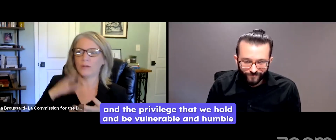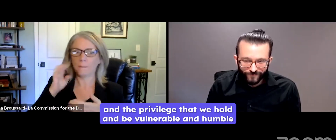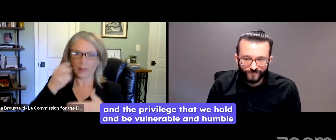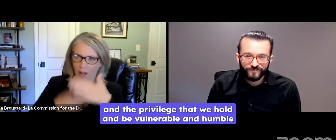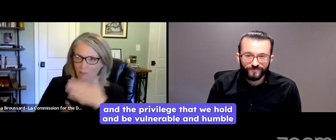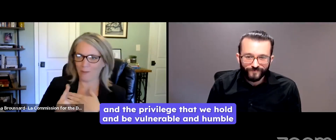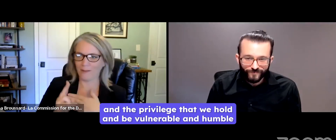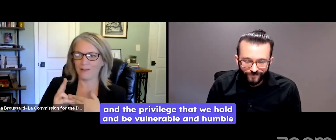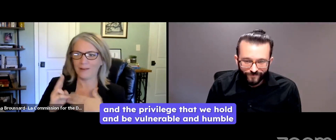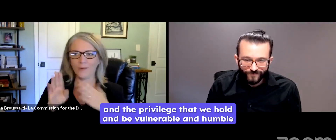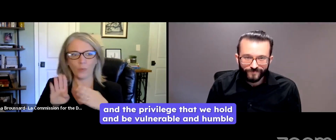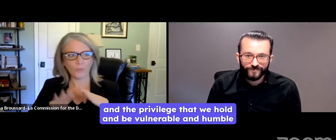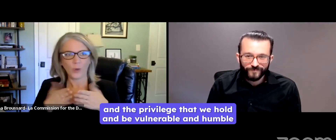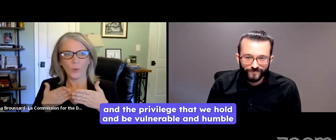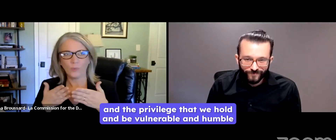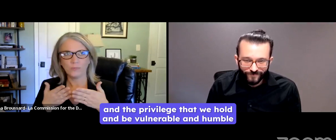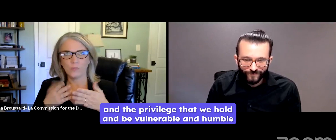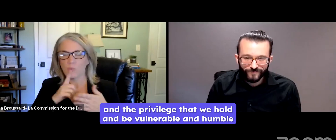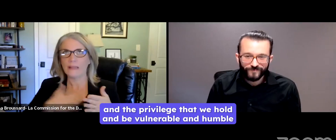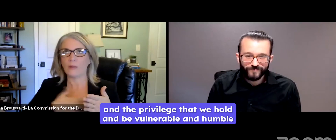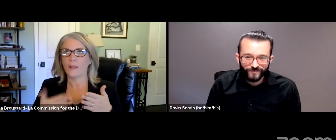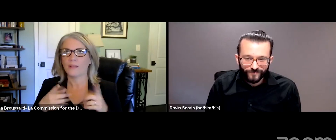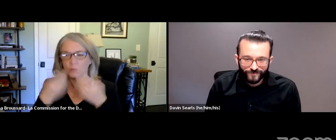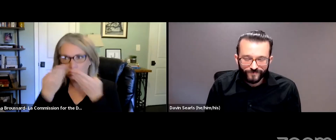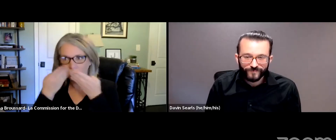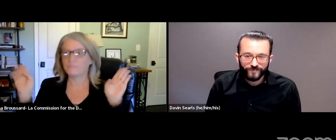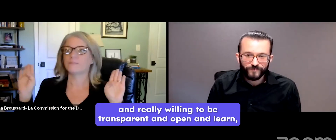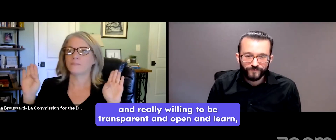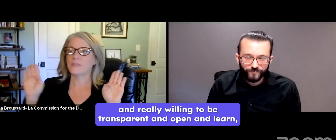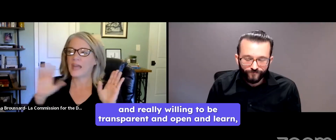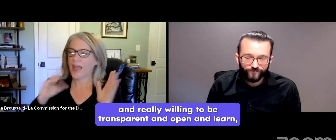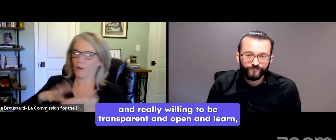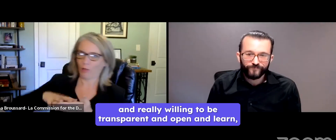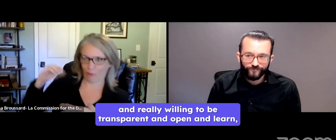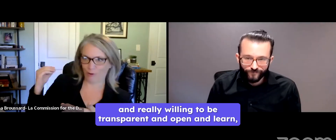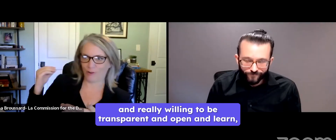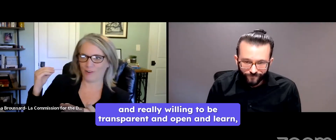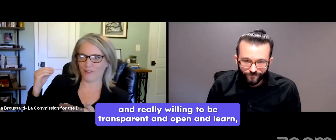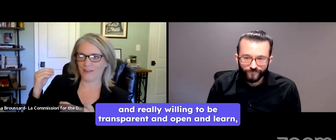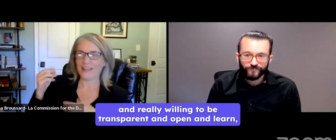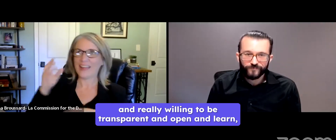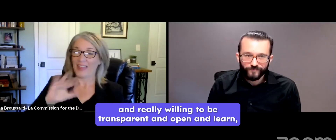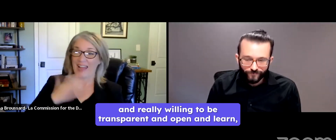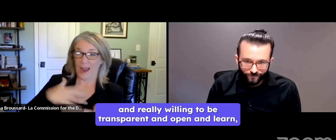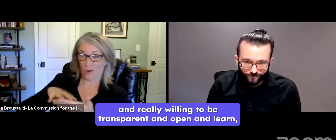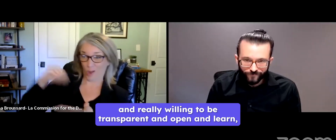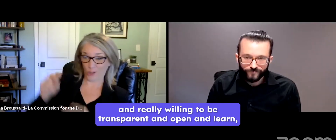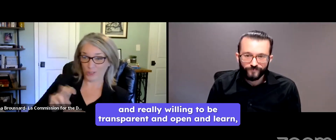we hold, and be vulnerable and humble and really willing to be transparent and